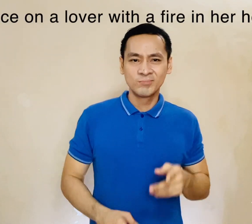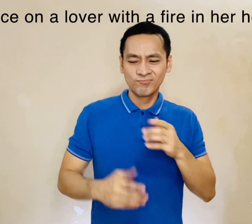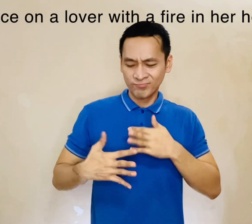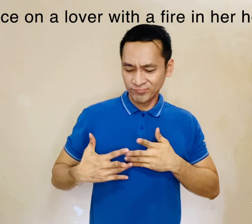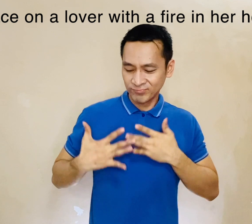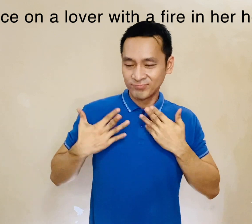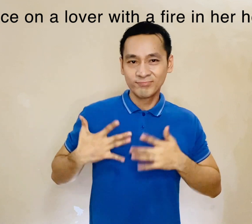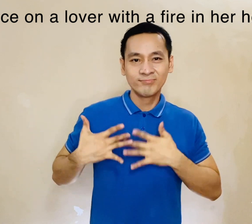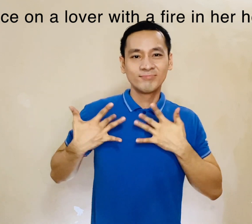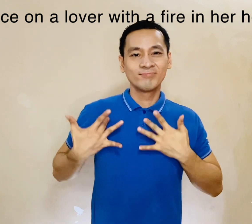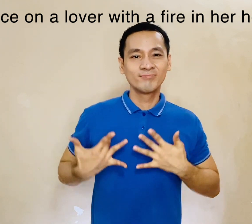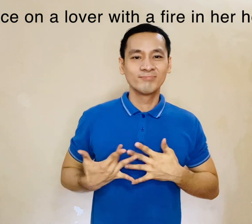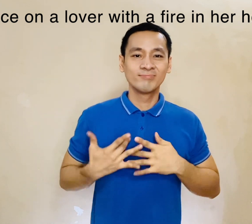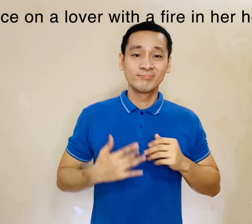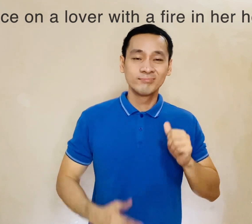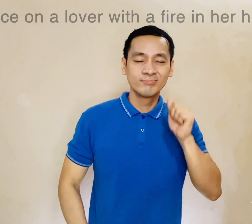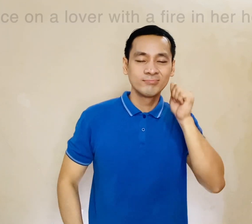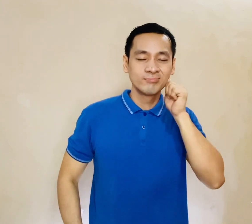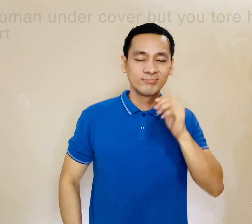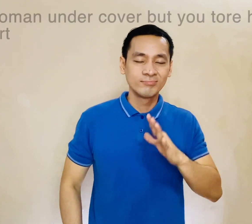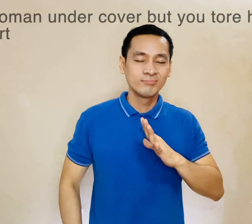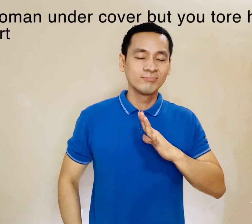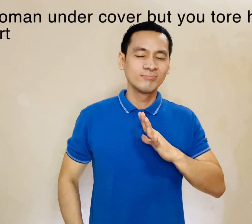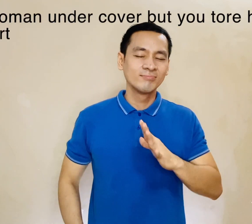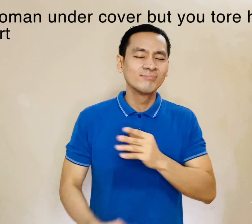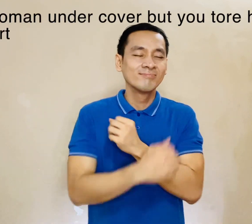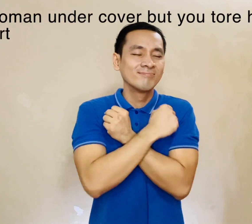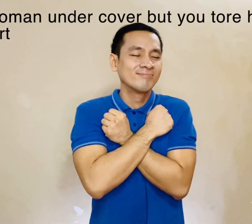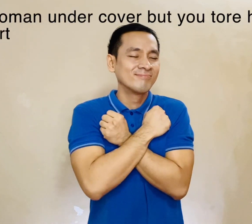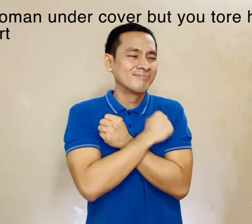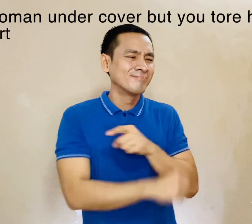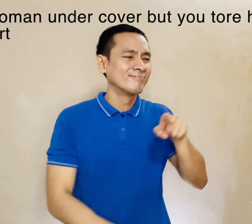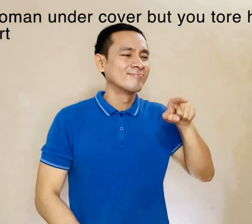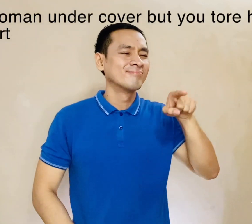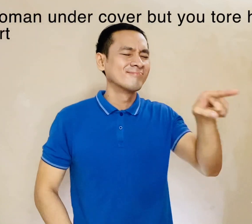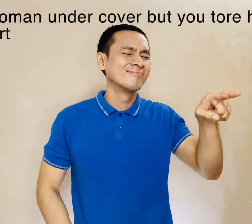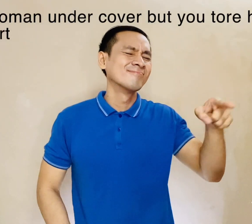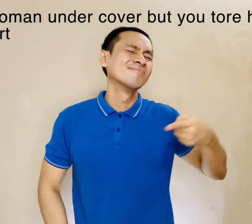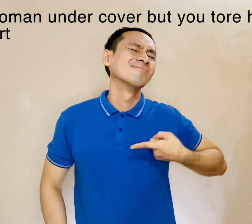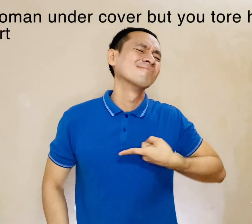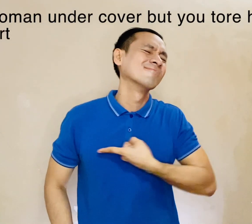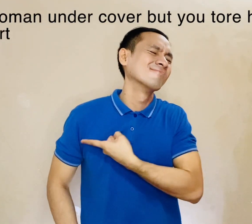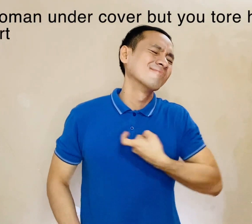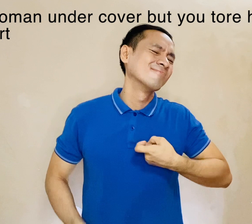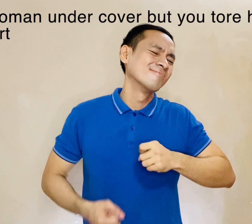I gave you my, it undercover You told me your heart